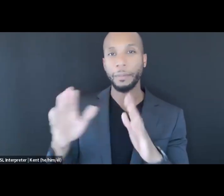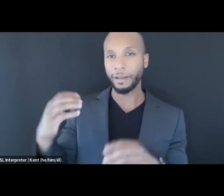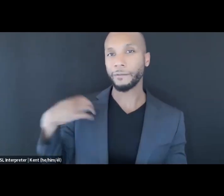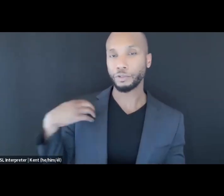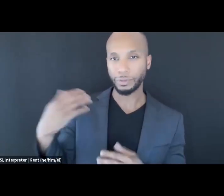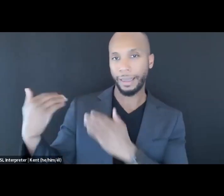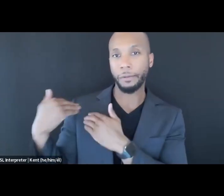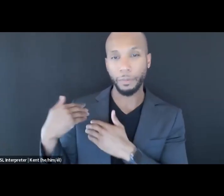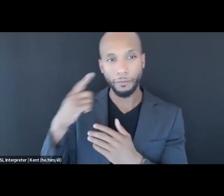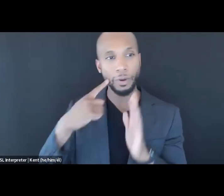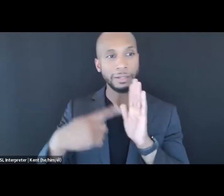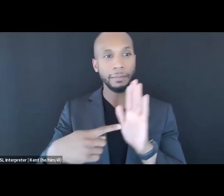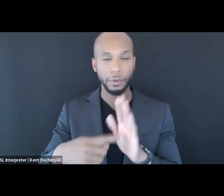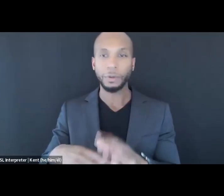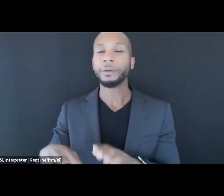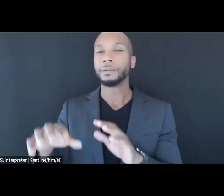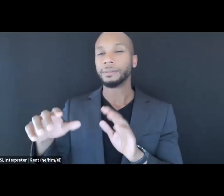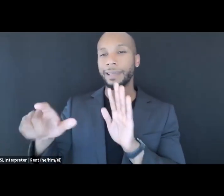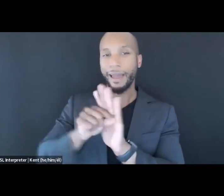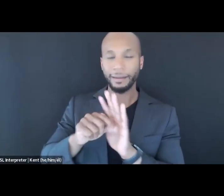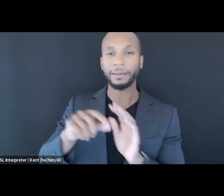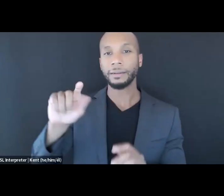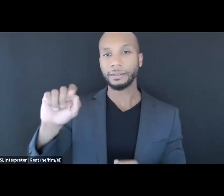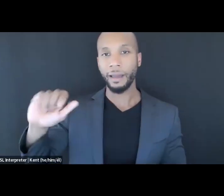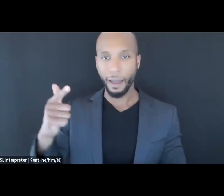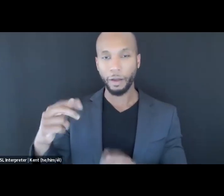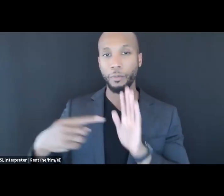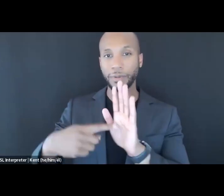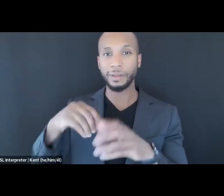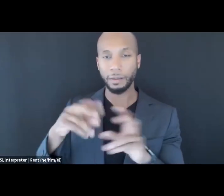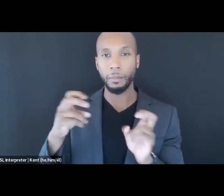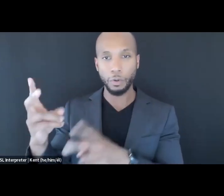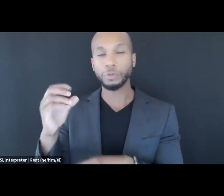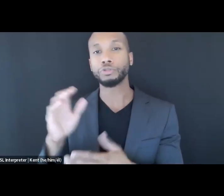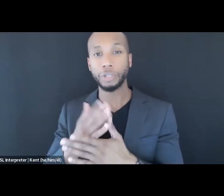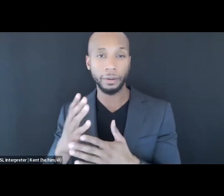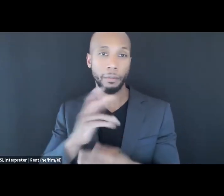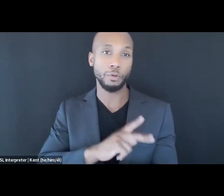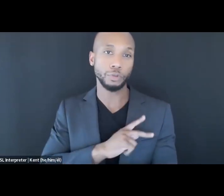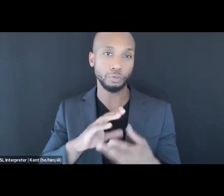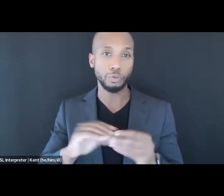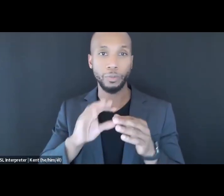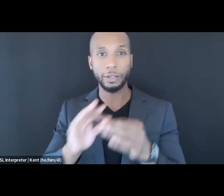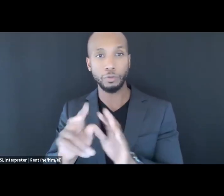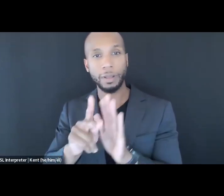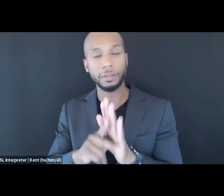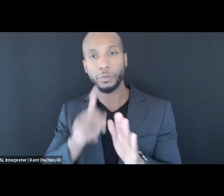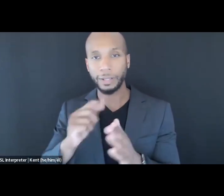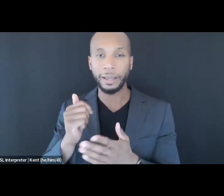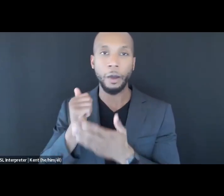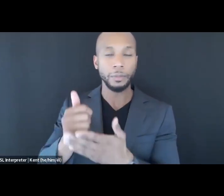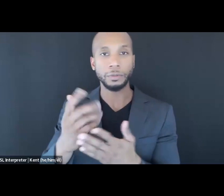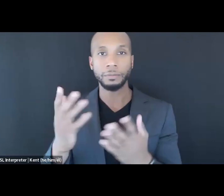for example, tagging a representative in a post or sharing a personal story related to the policy can really help to